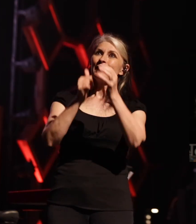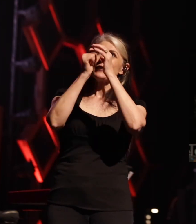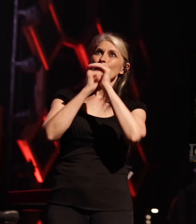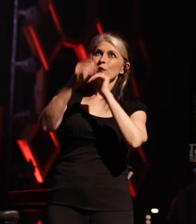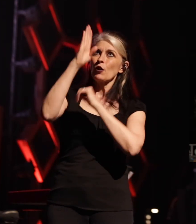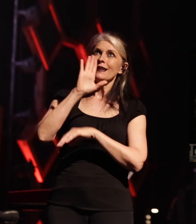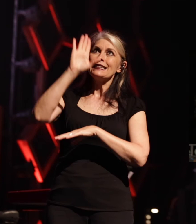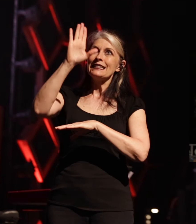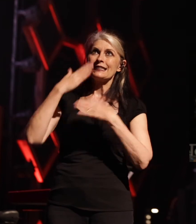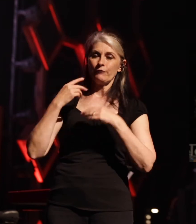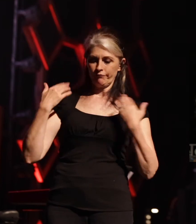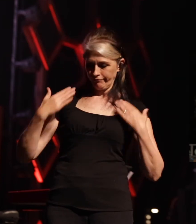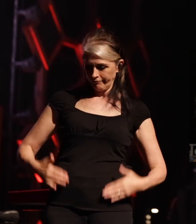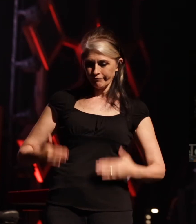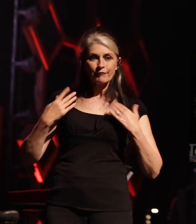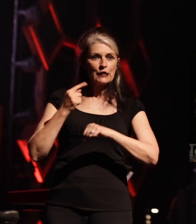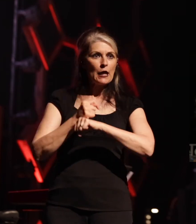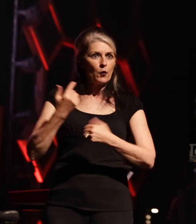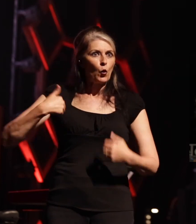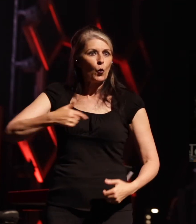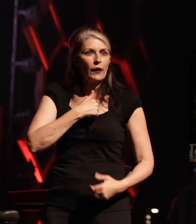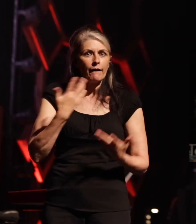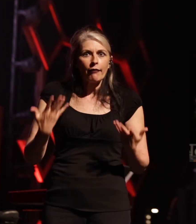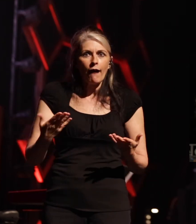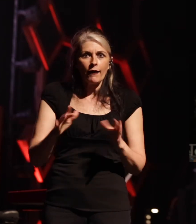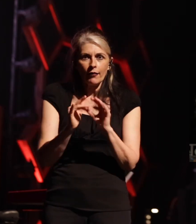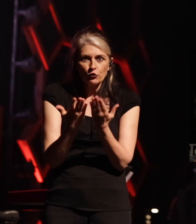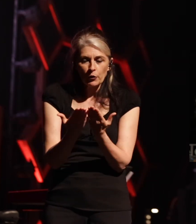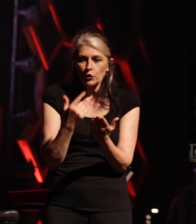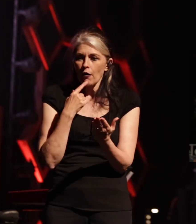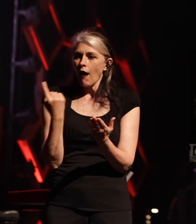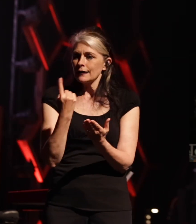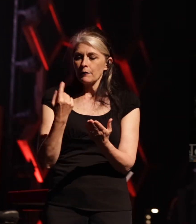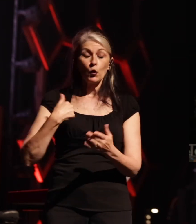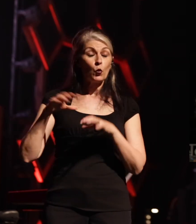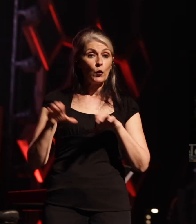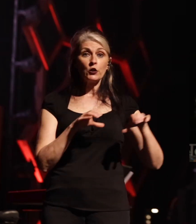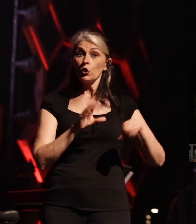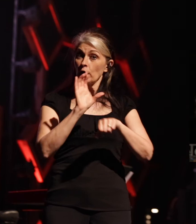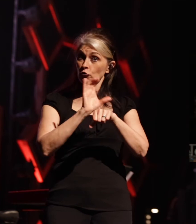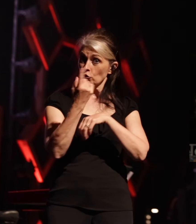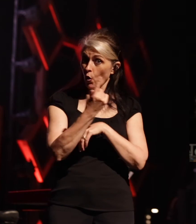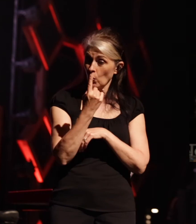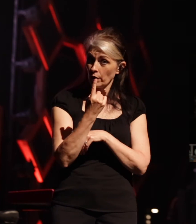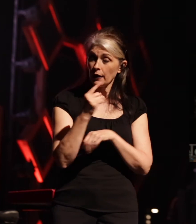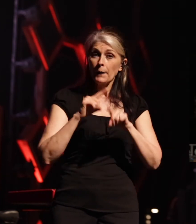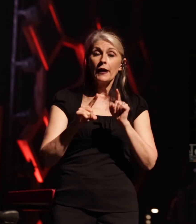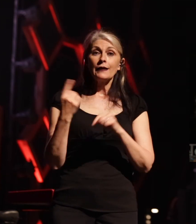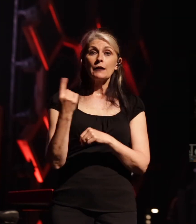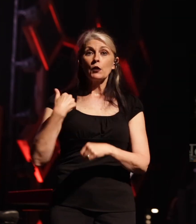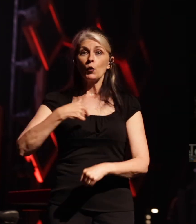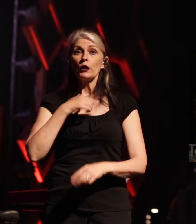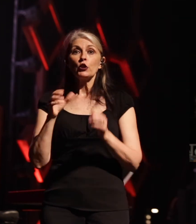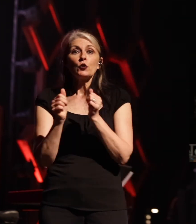what Scripture is saying. It's not just something that we do at church, but it's something that we do with our very lives. You